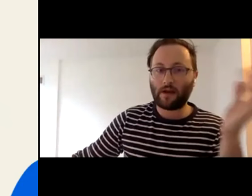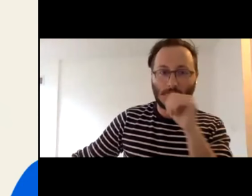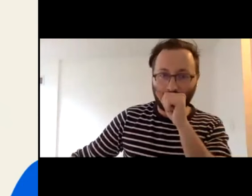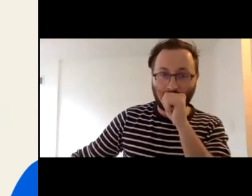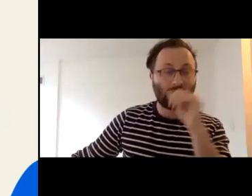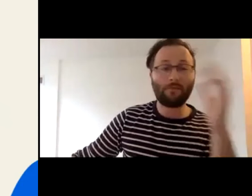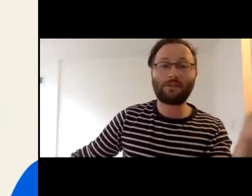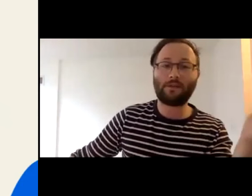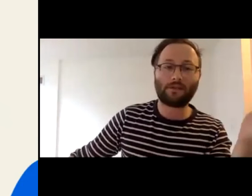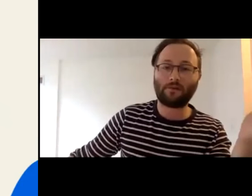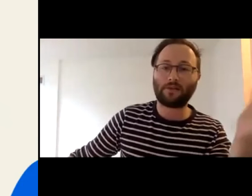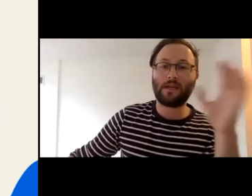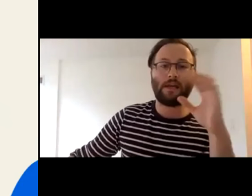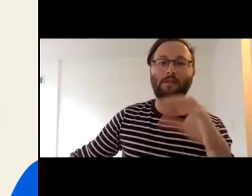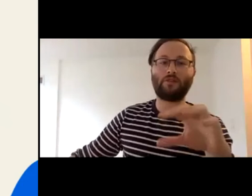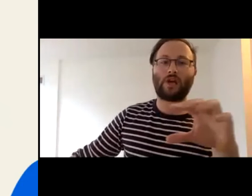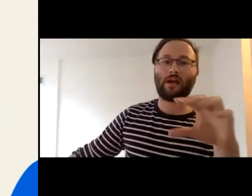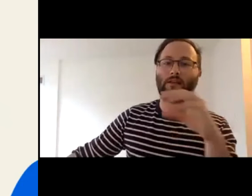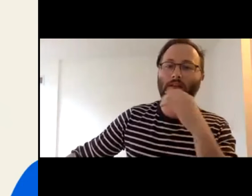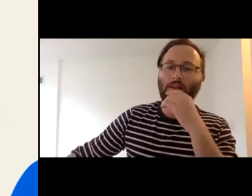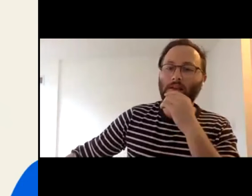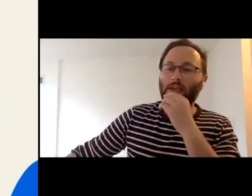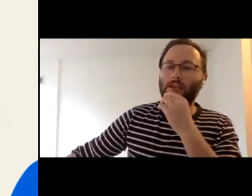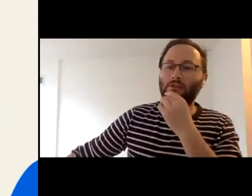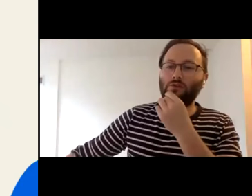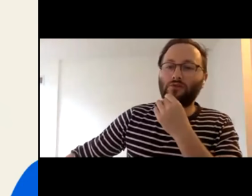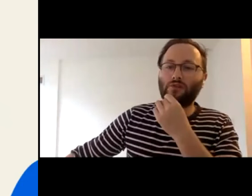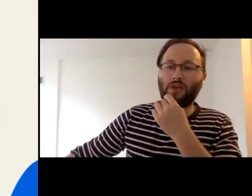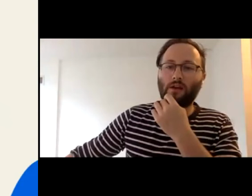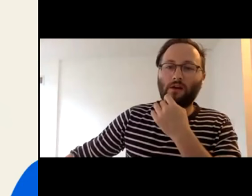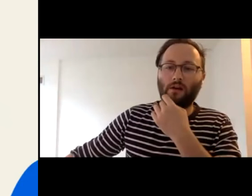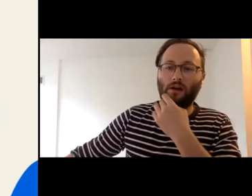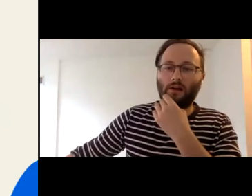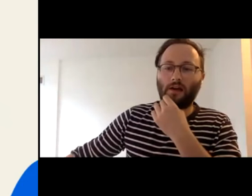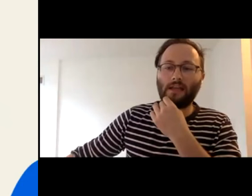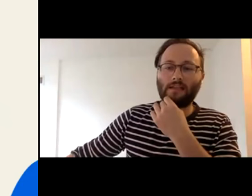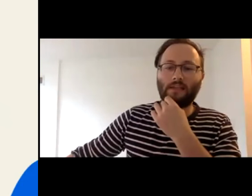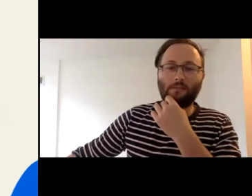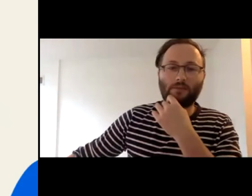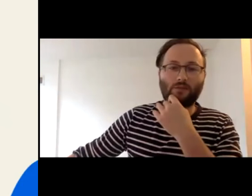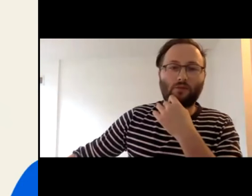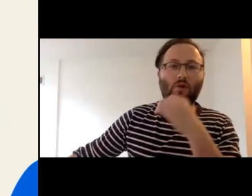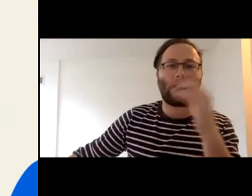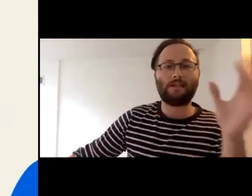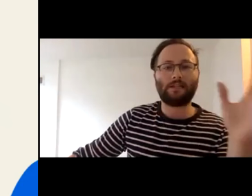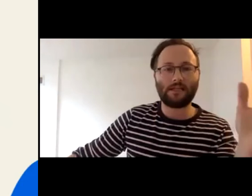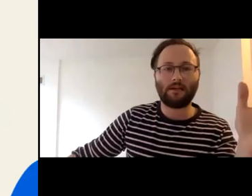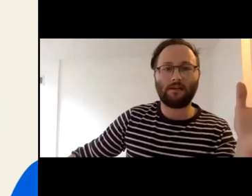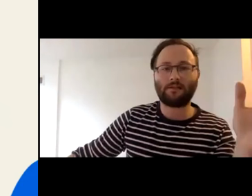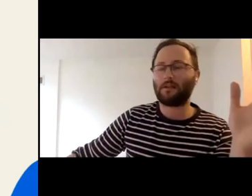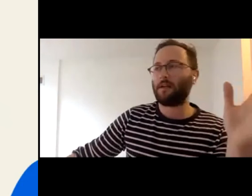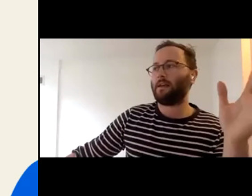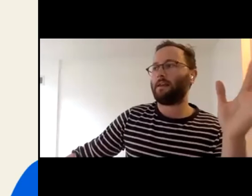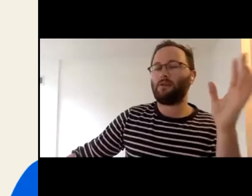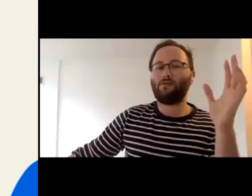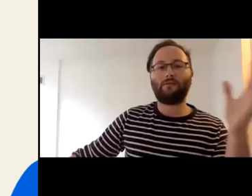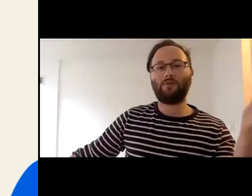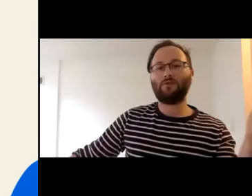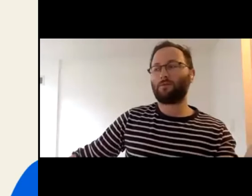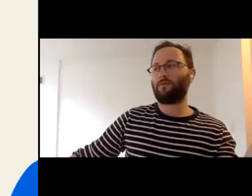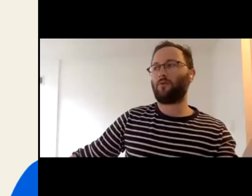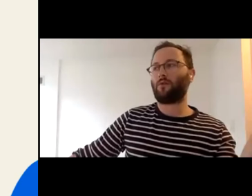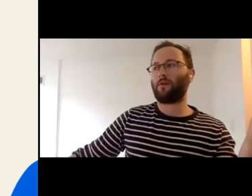right now, it can be something as simple as in the chat, can you share any tips or ideas that you